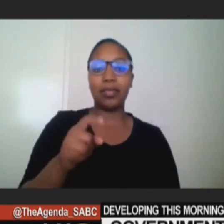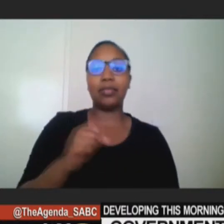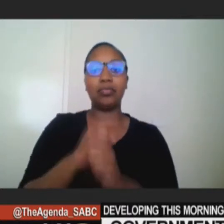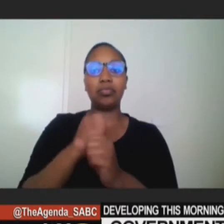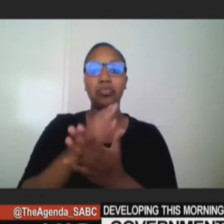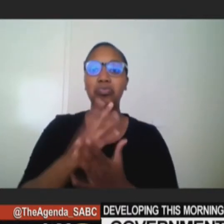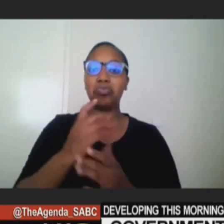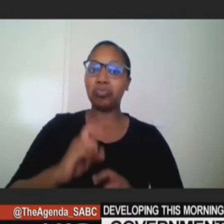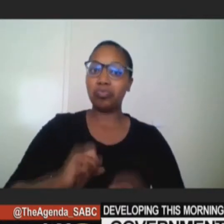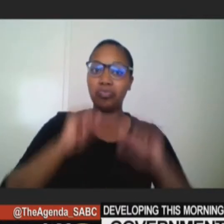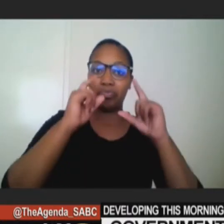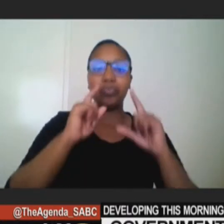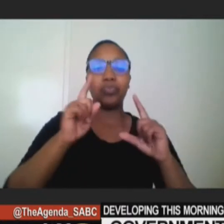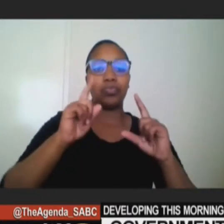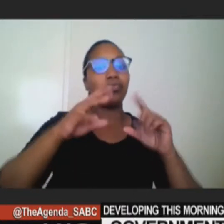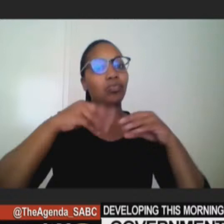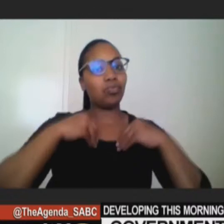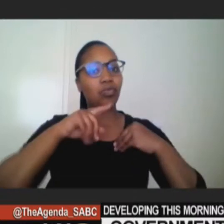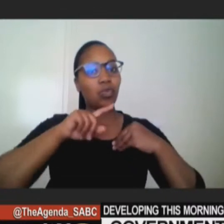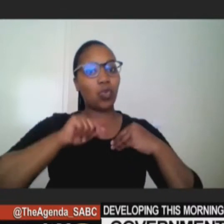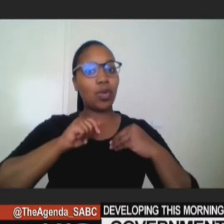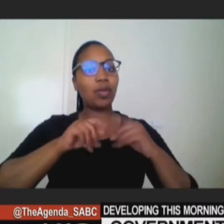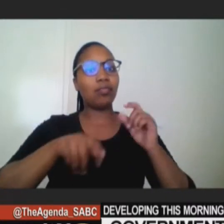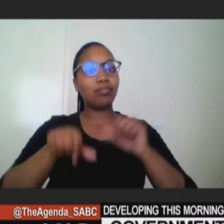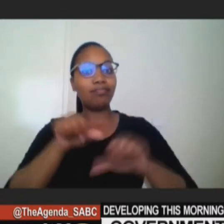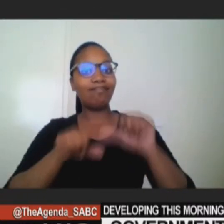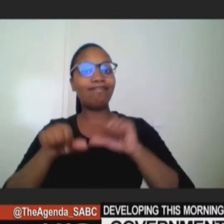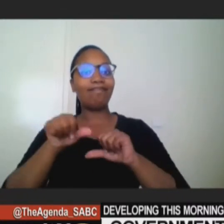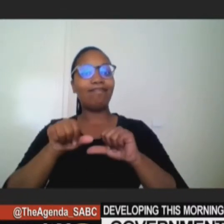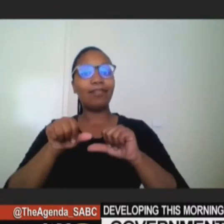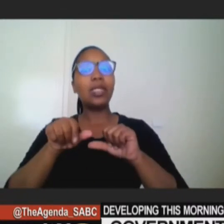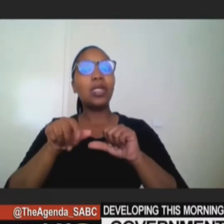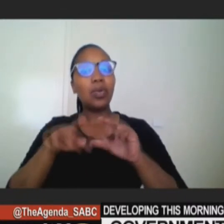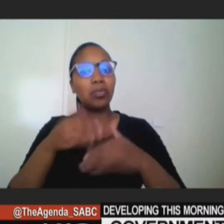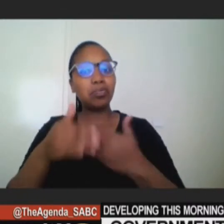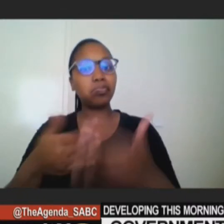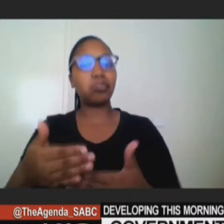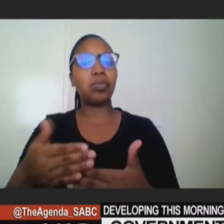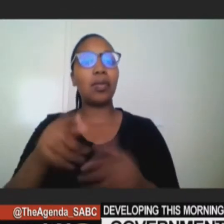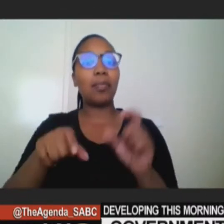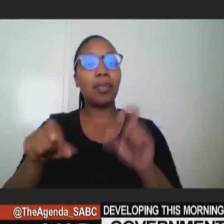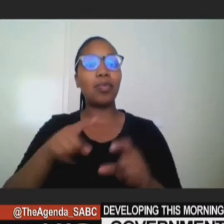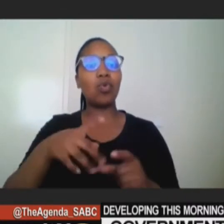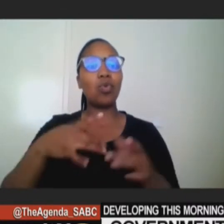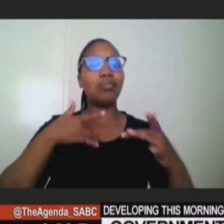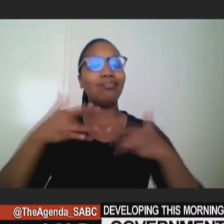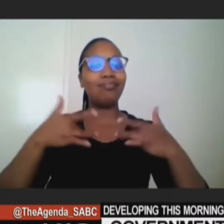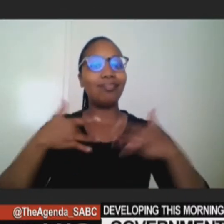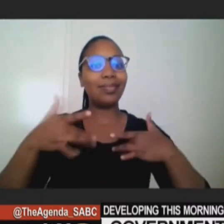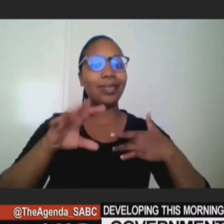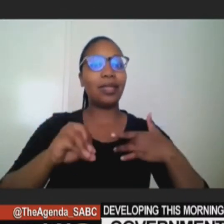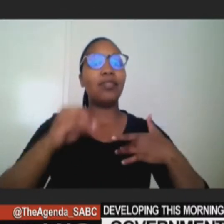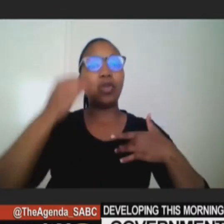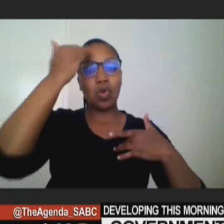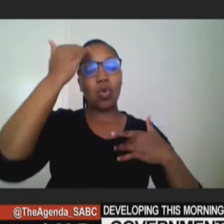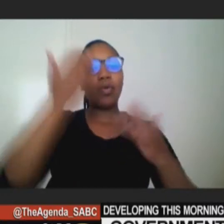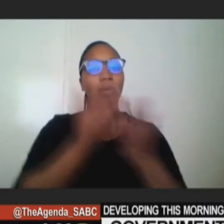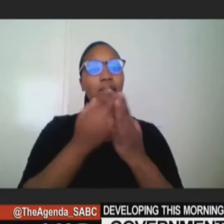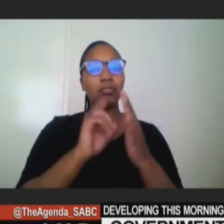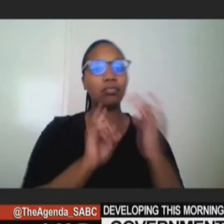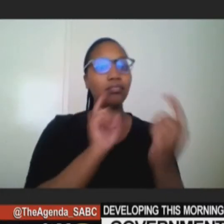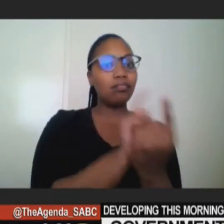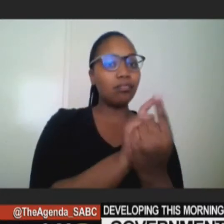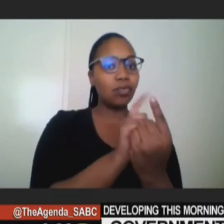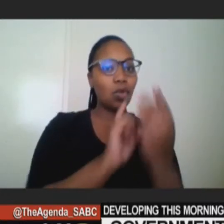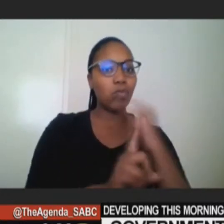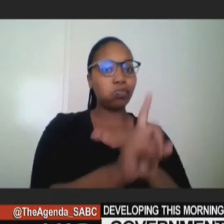distress have somewhere to can call. And I think this is quite appreciated to the contributors. We can deal with the questions.